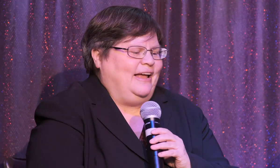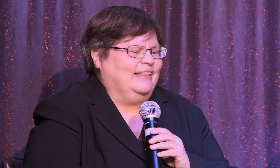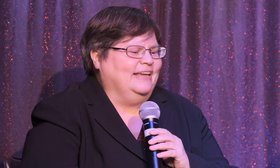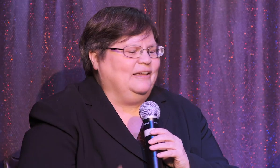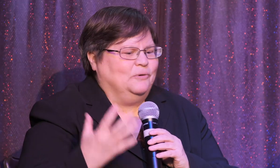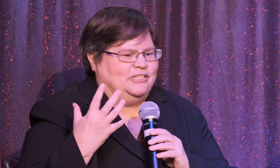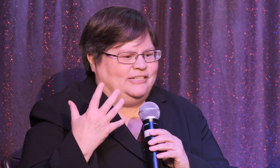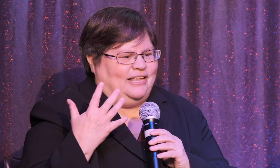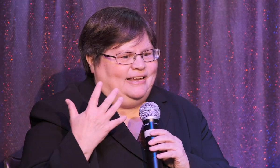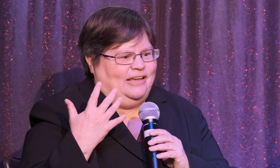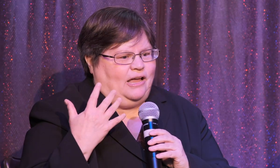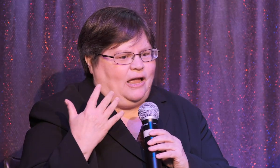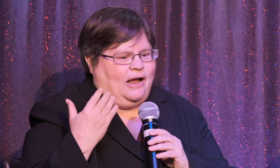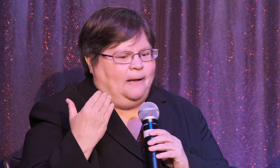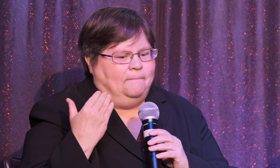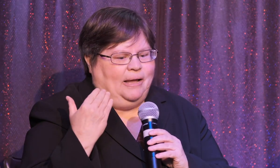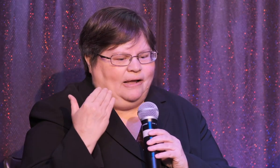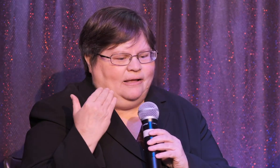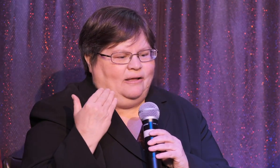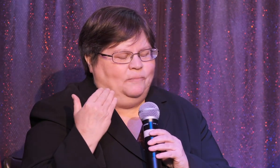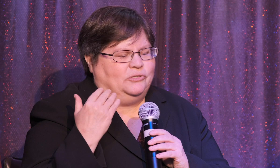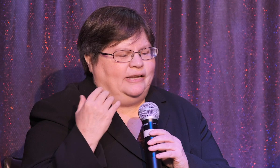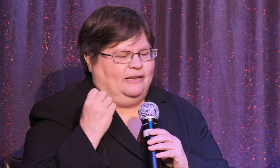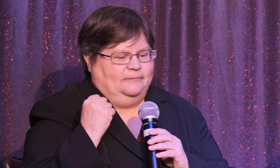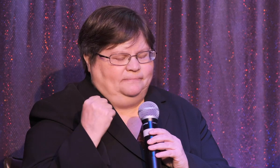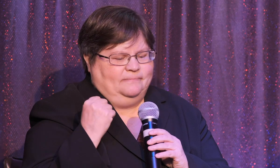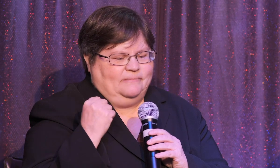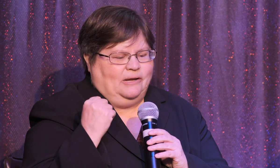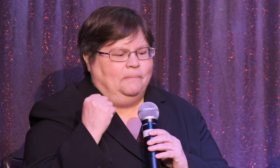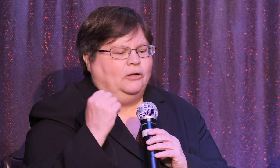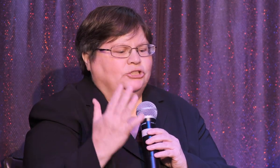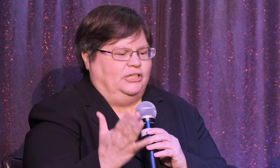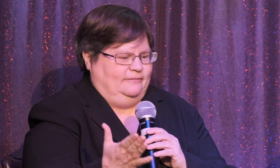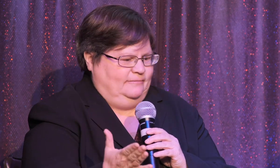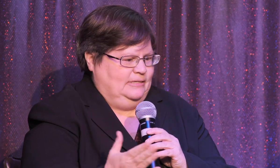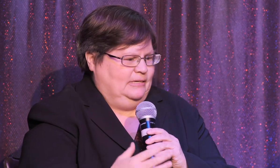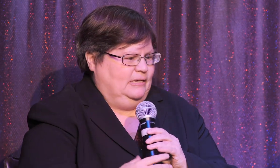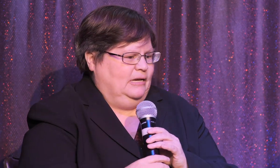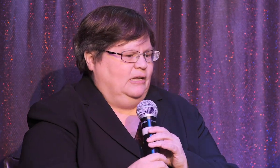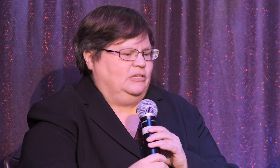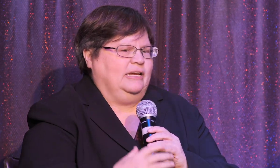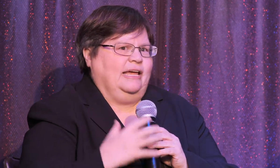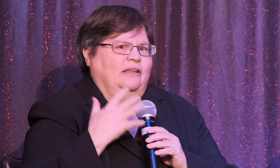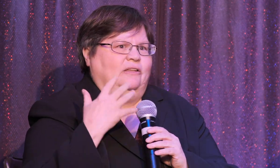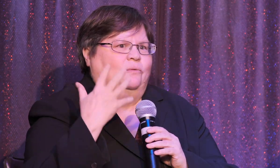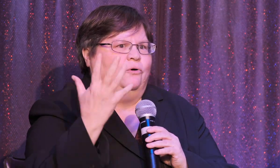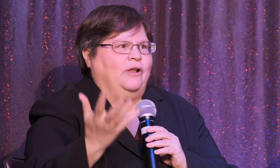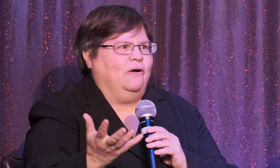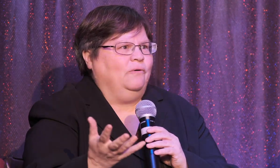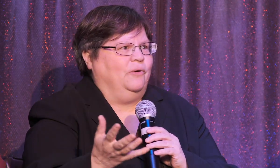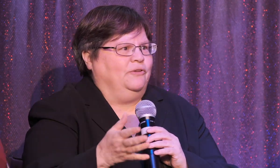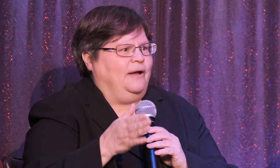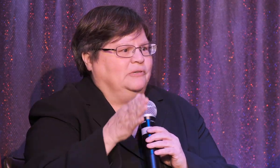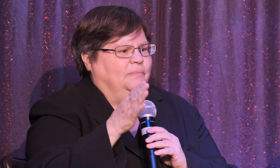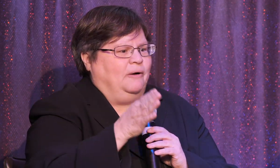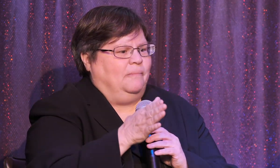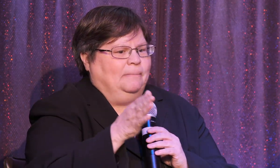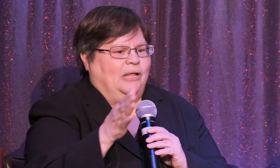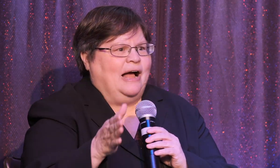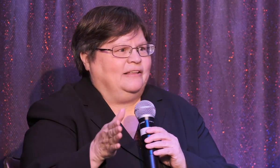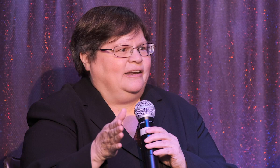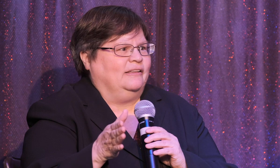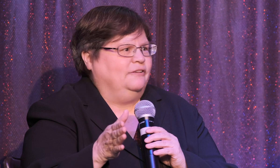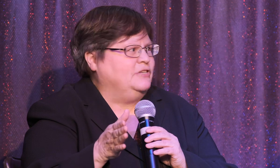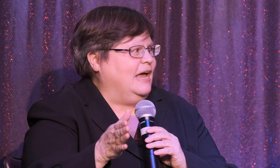So I think it was just like almost like a compulsion to get the word out, whether that was about